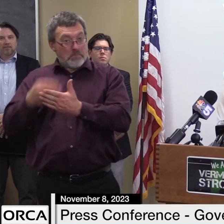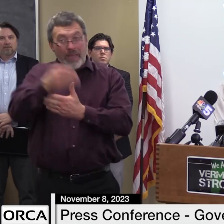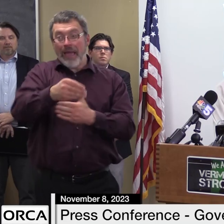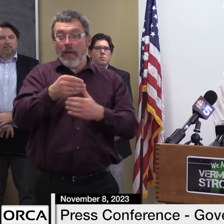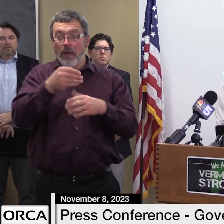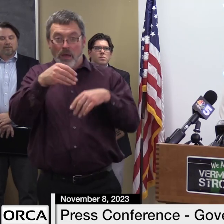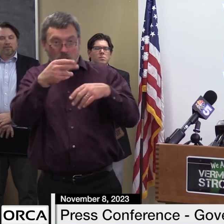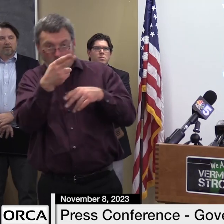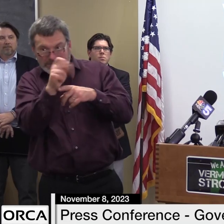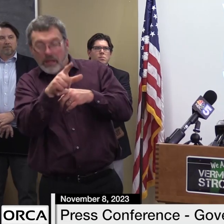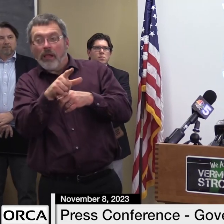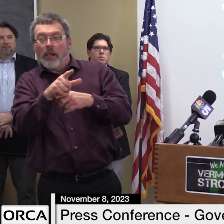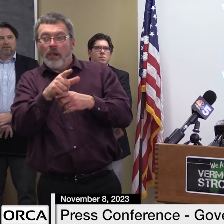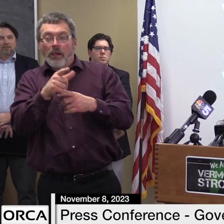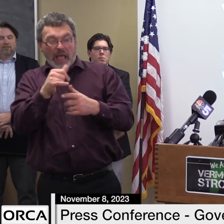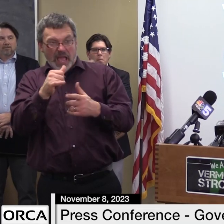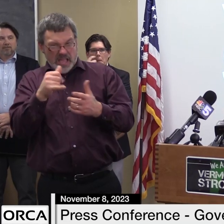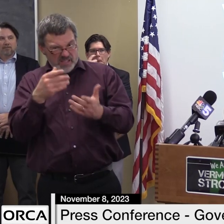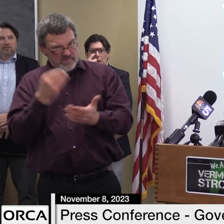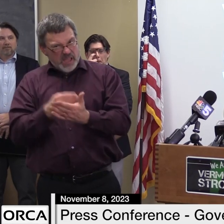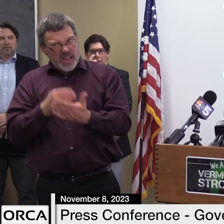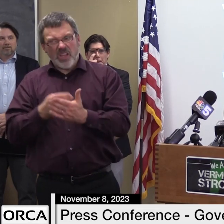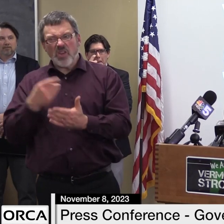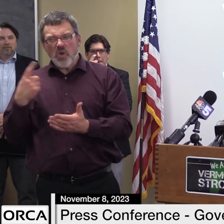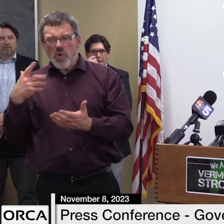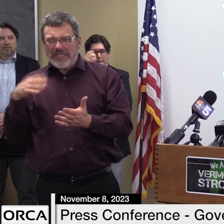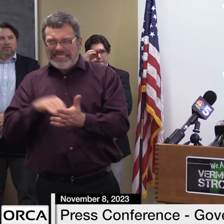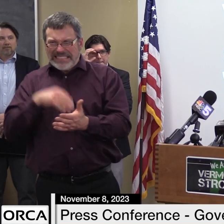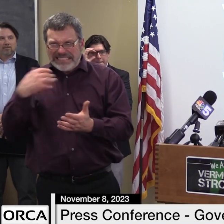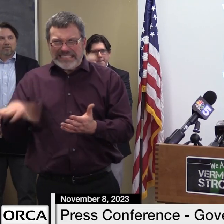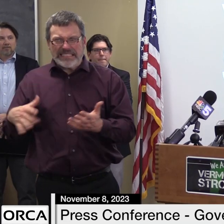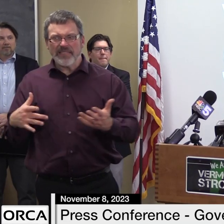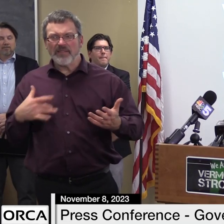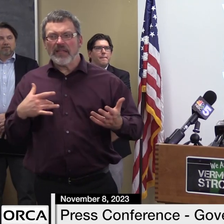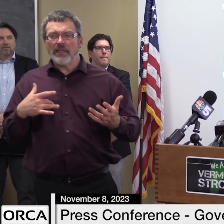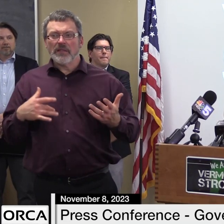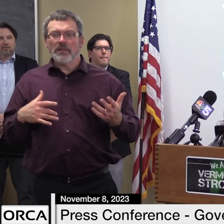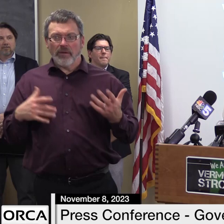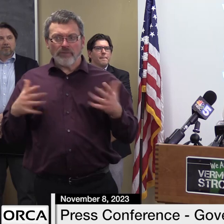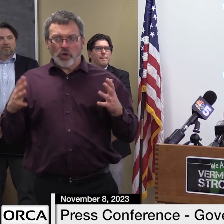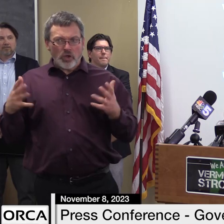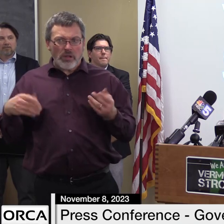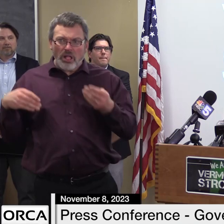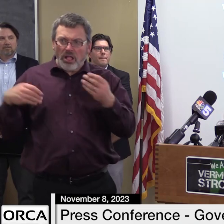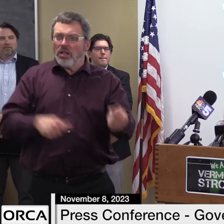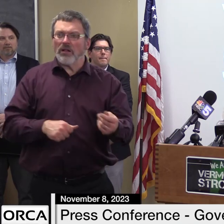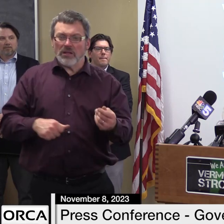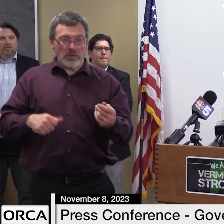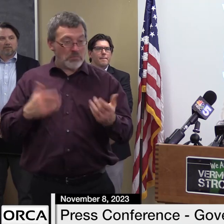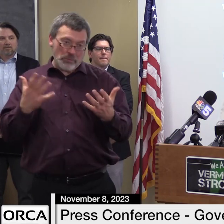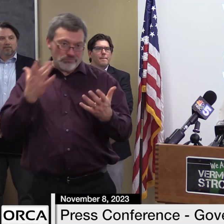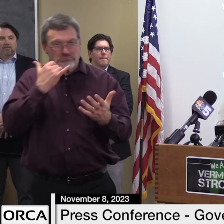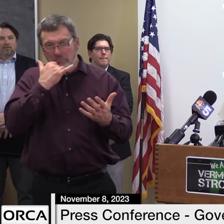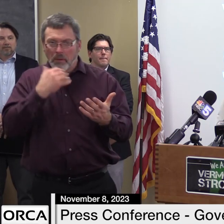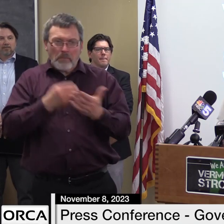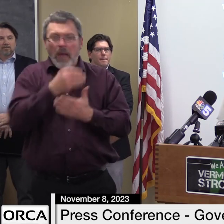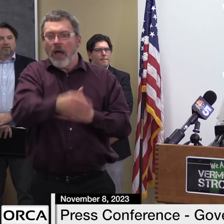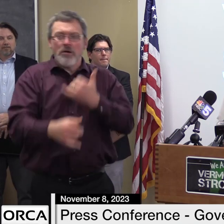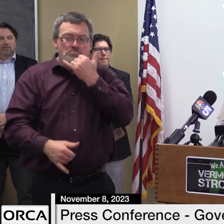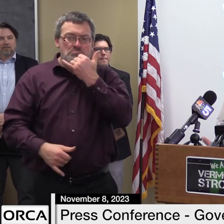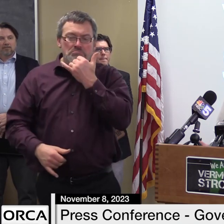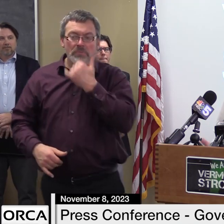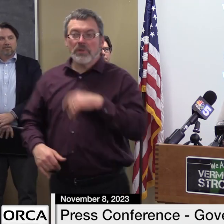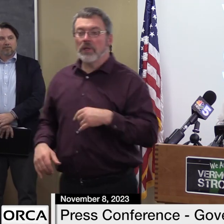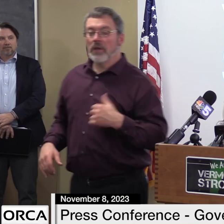millions. Sure. A lot of the housing trusts across Vermont have been doing that. We still believe that there's a